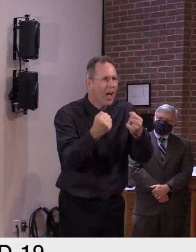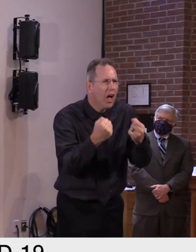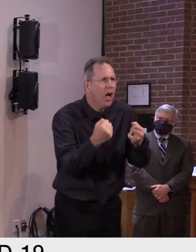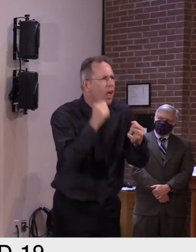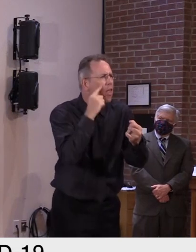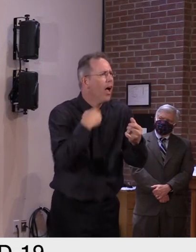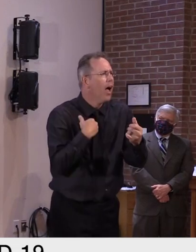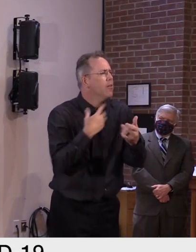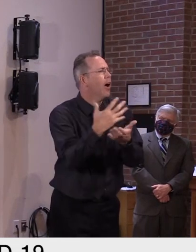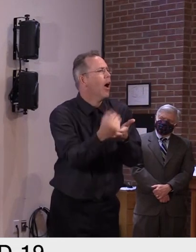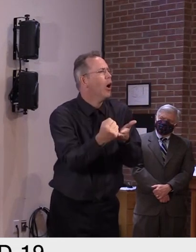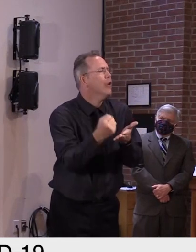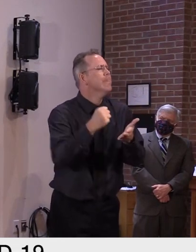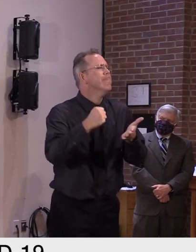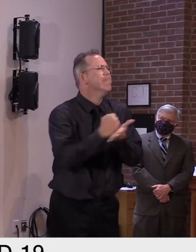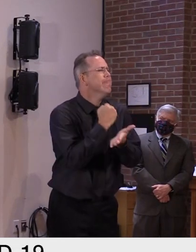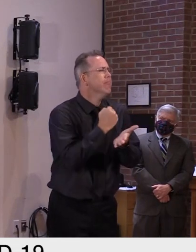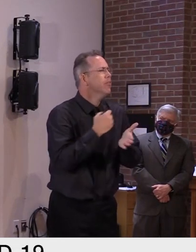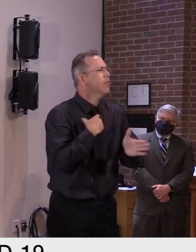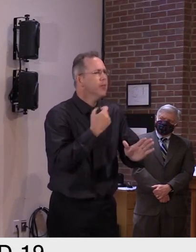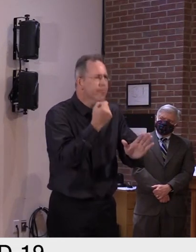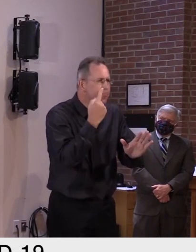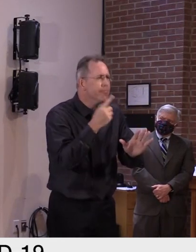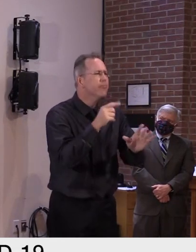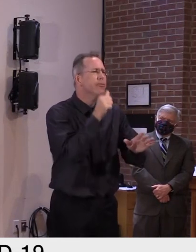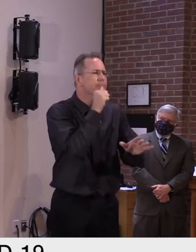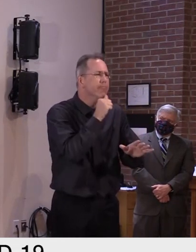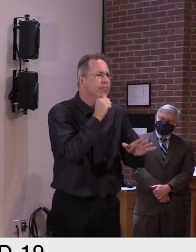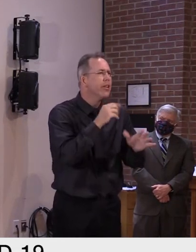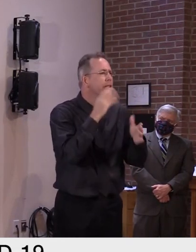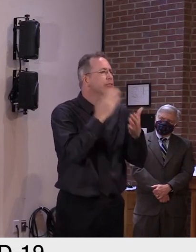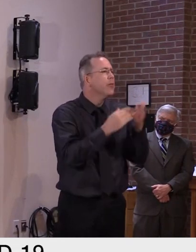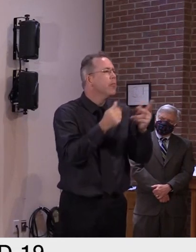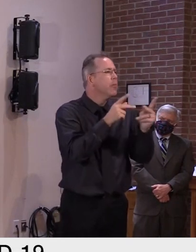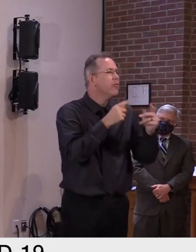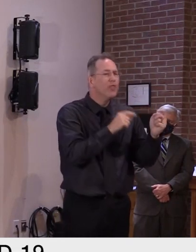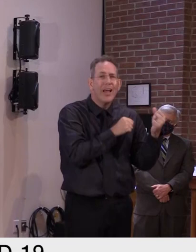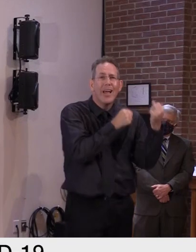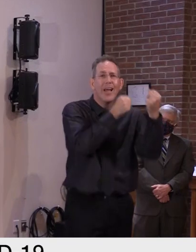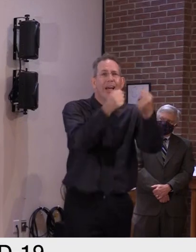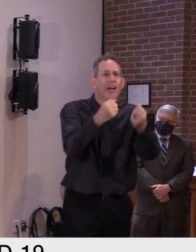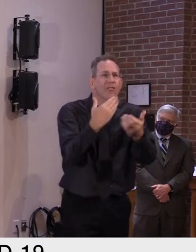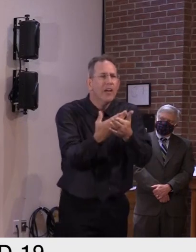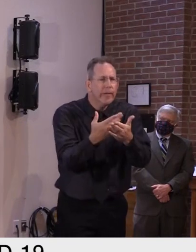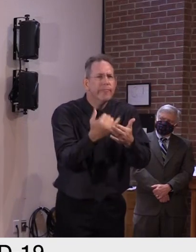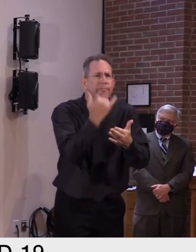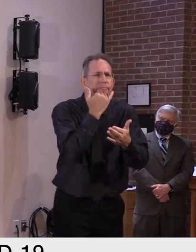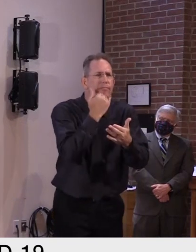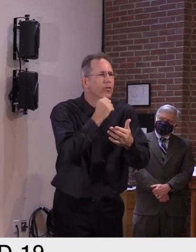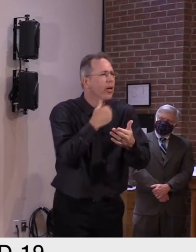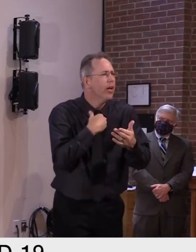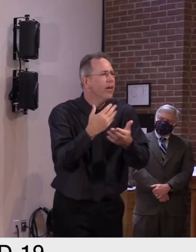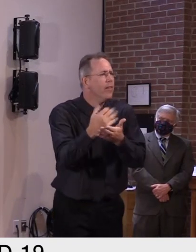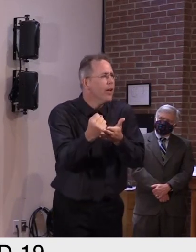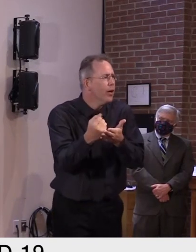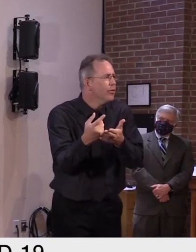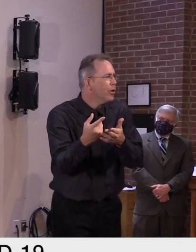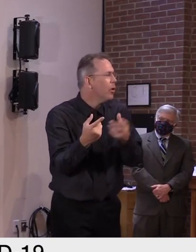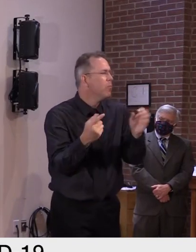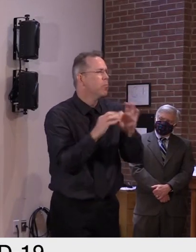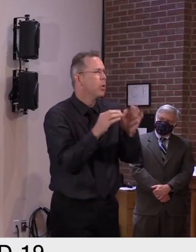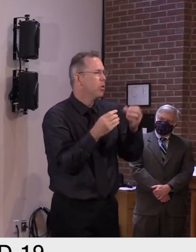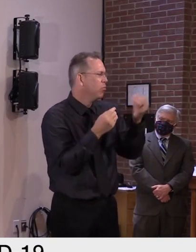difficulty in a persistent way, we can help guide them if they call the health department, because we do